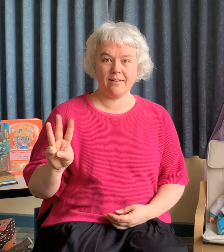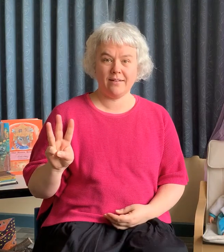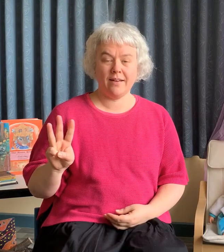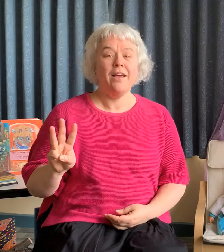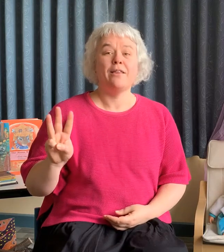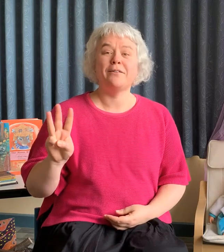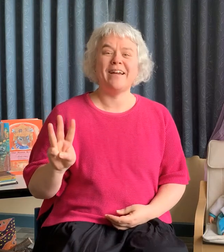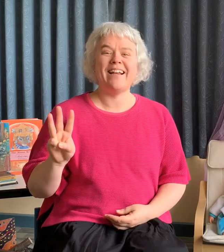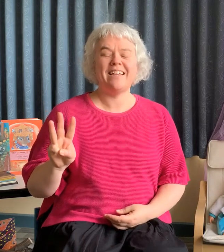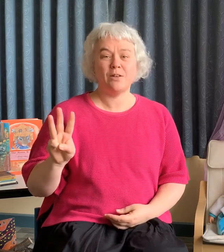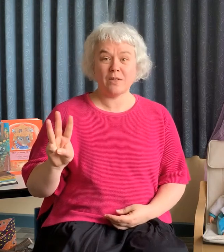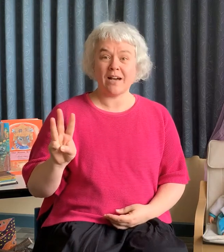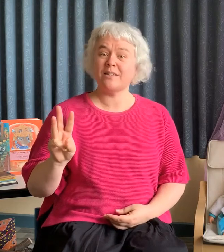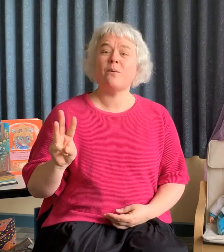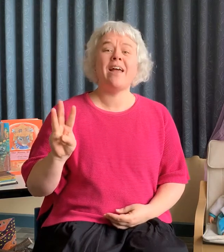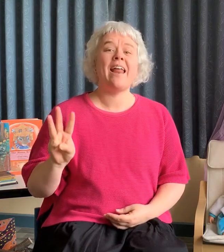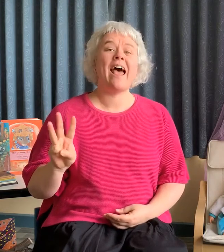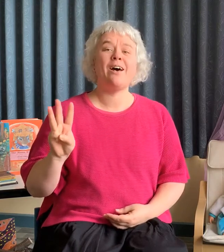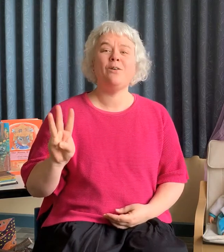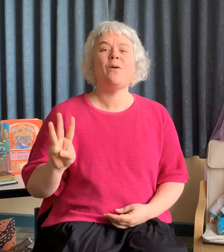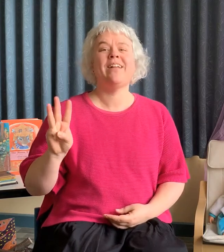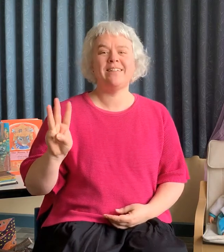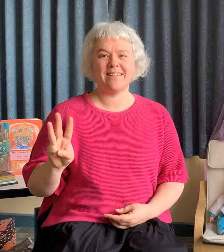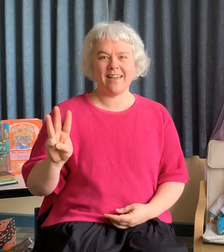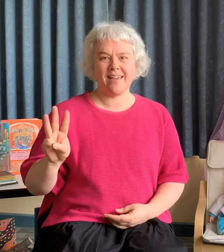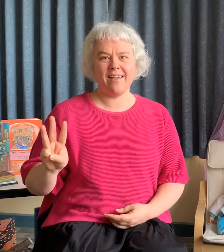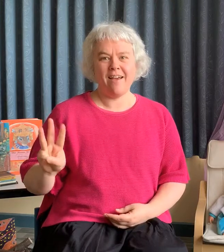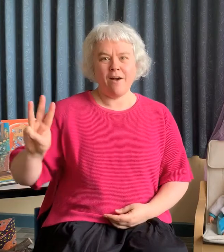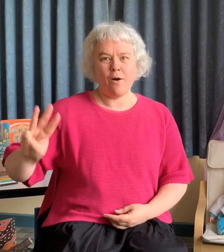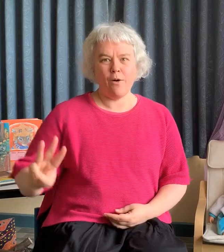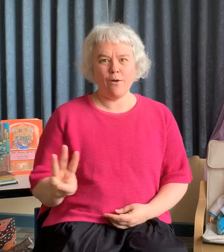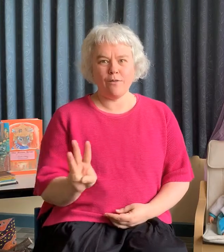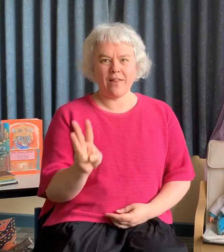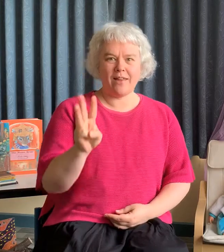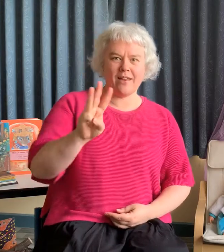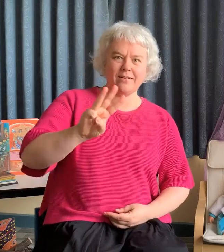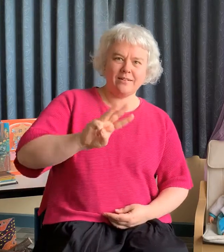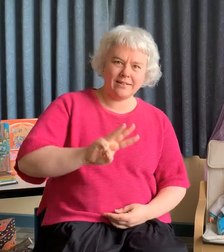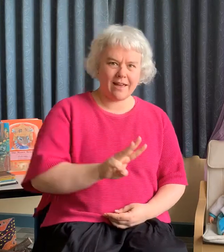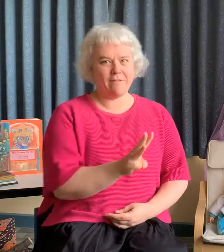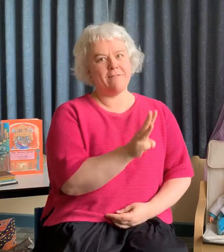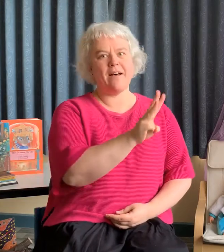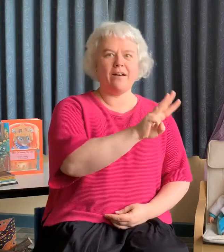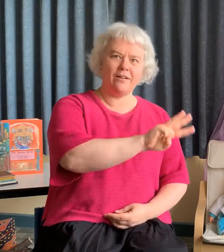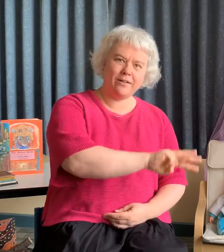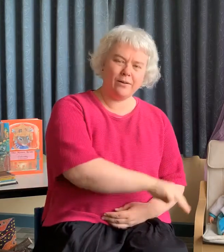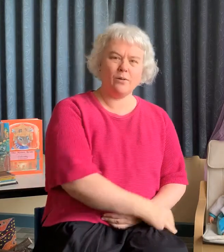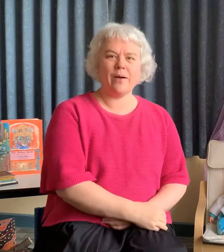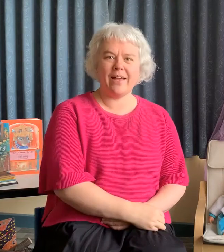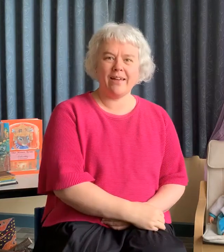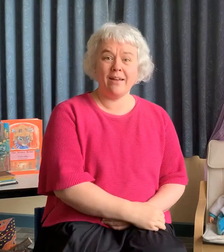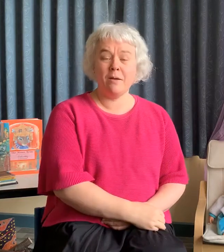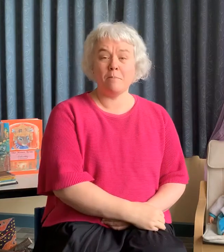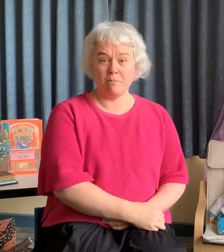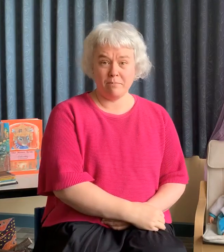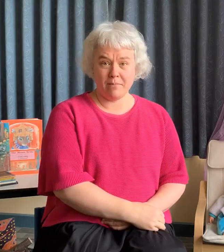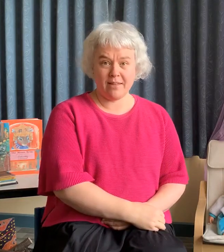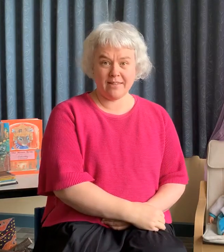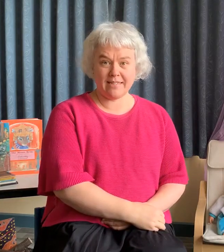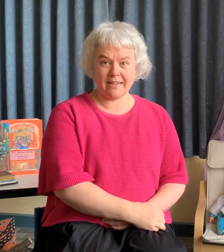Three little ducks went out one day Over the hills and far away Mother duck